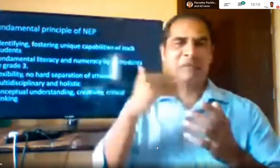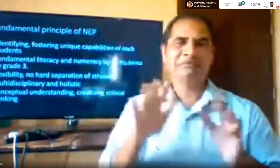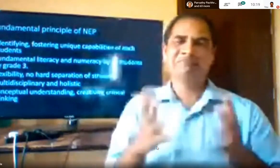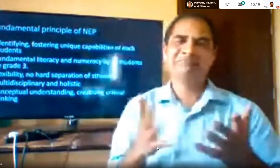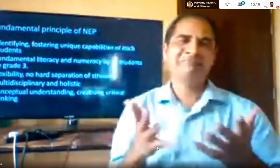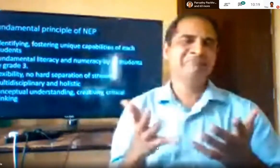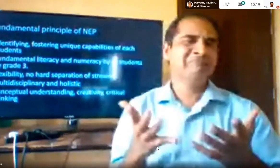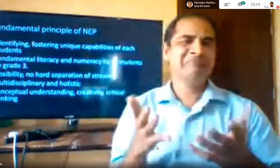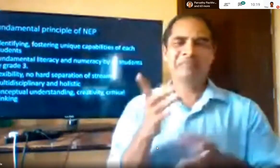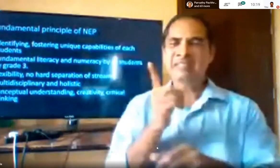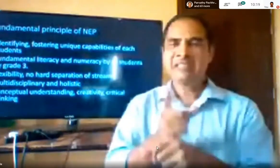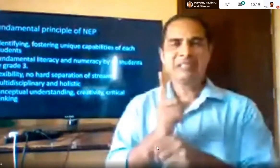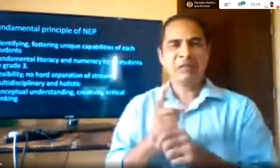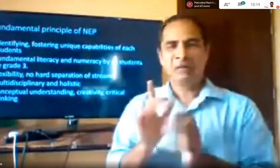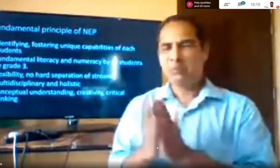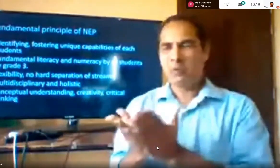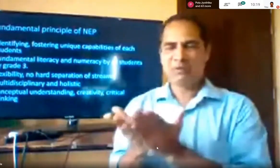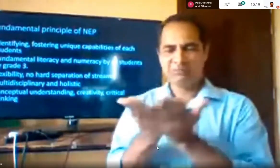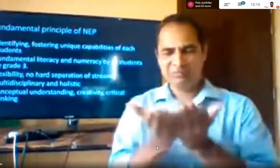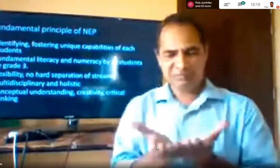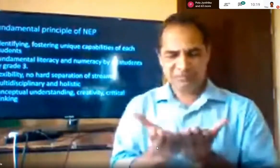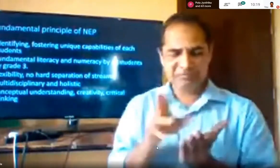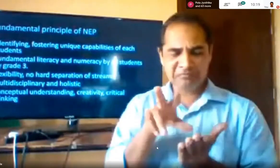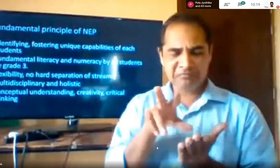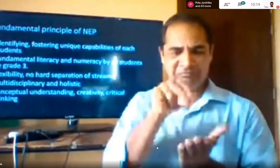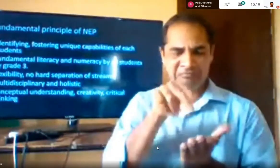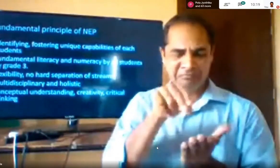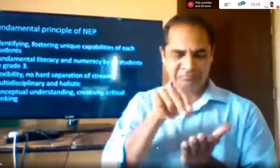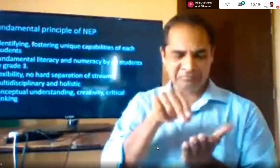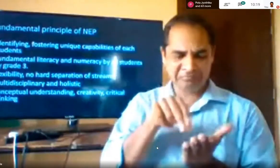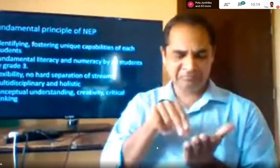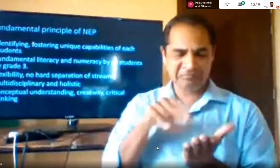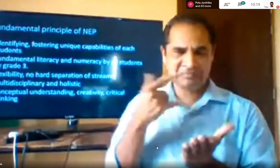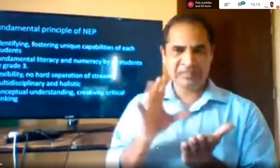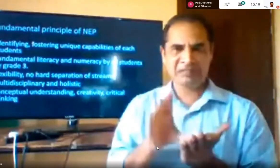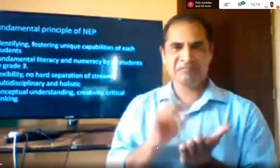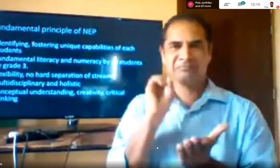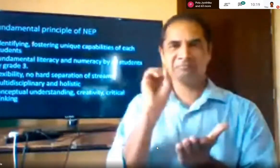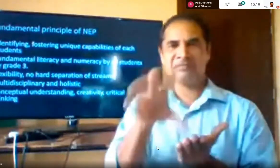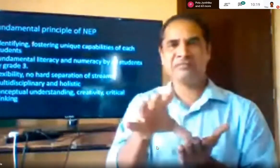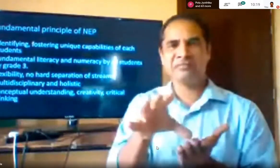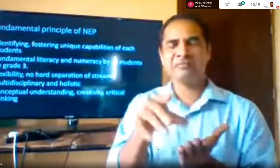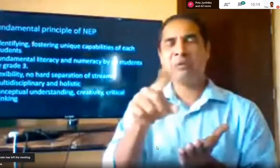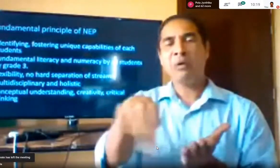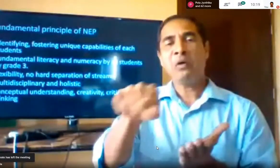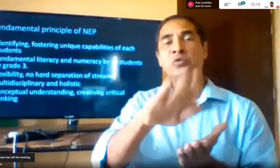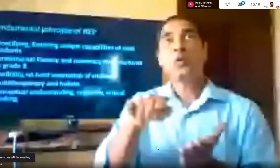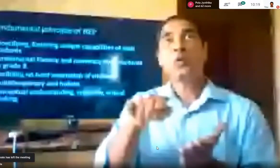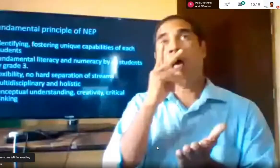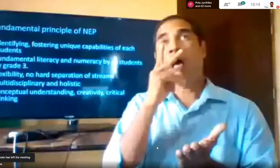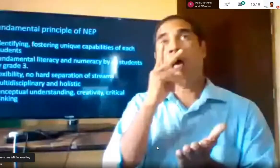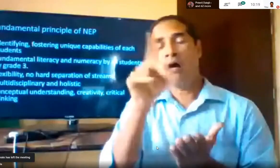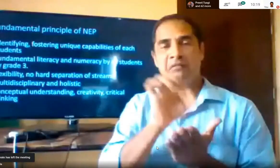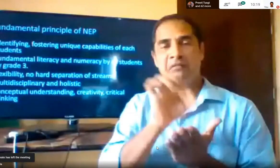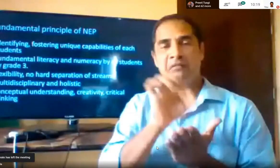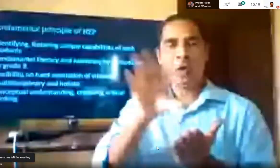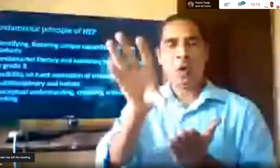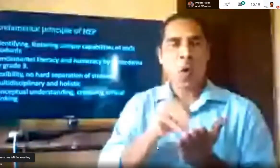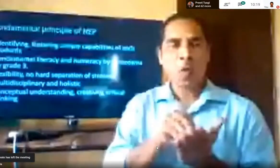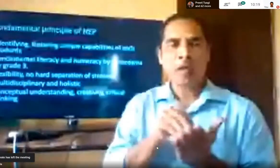Before, conceptual learning was not there. Conceptual understanding was not there. The teachers will be just reading the books